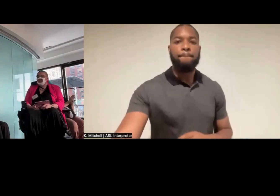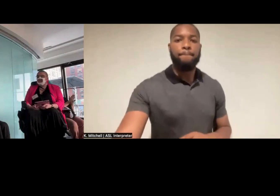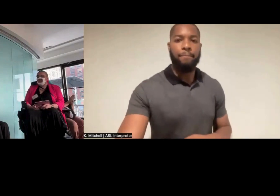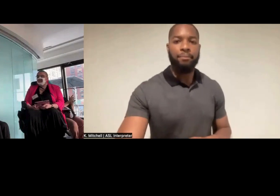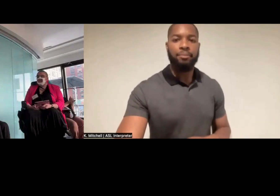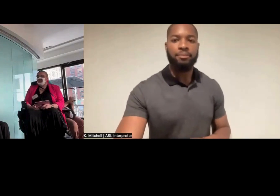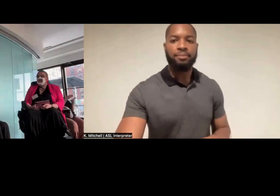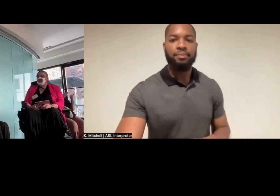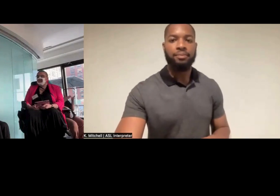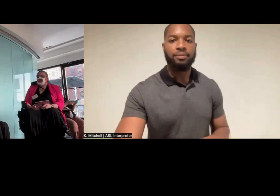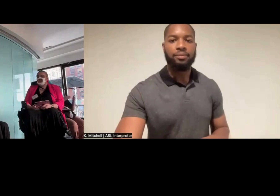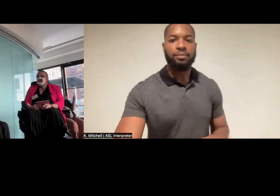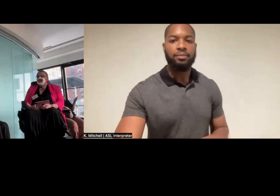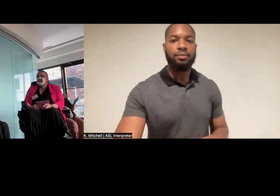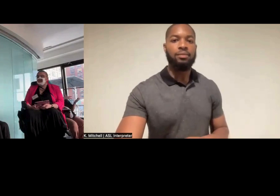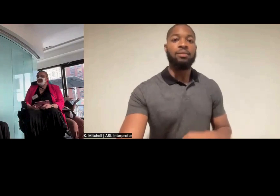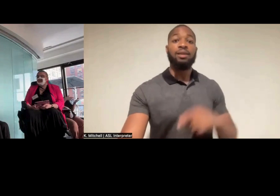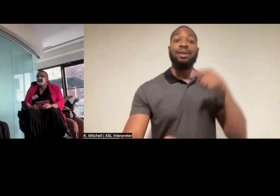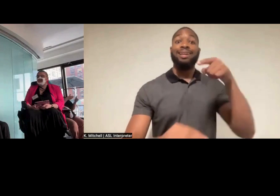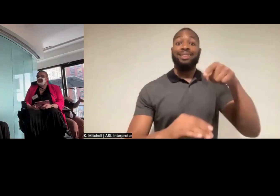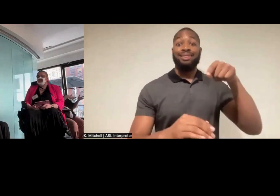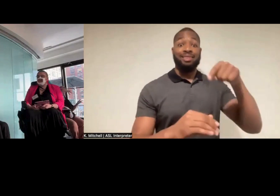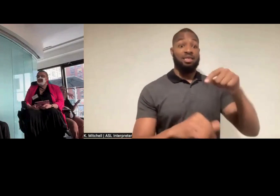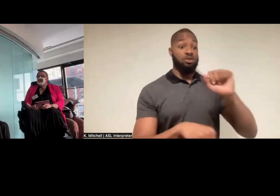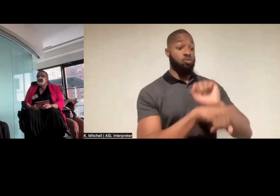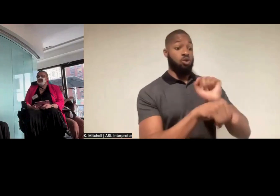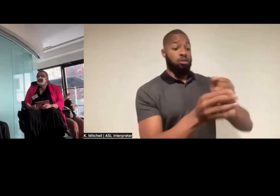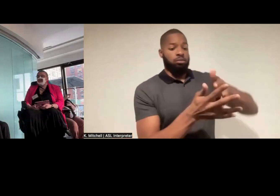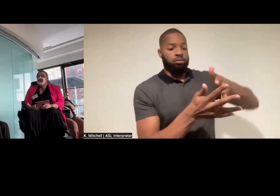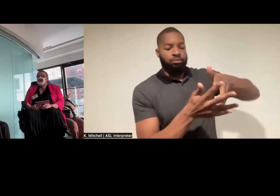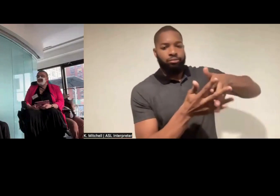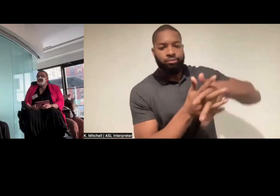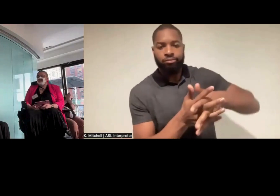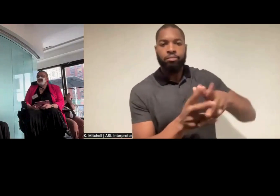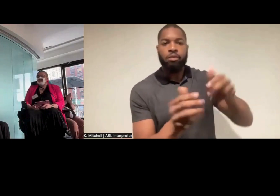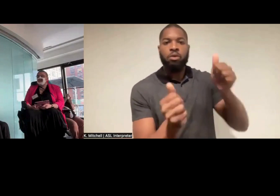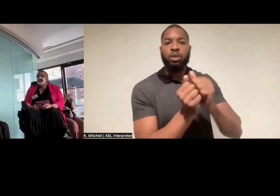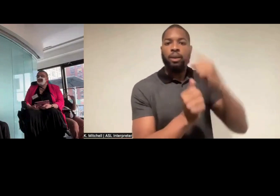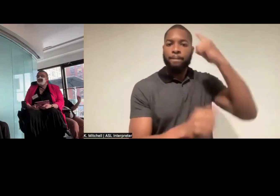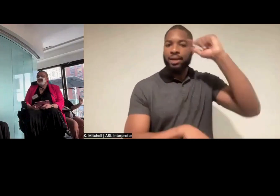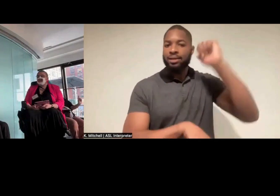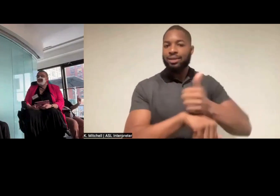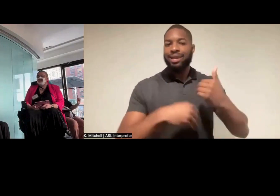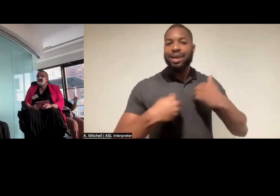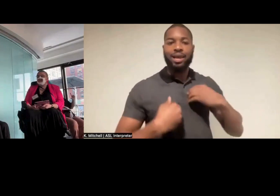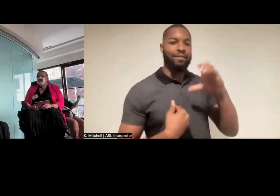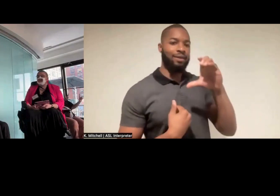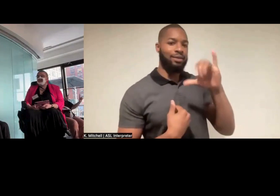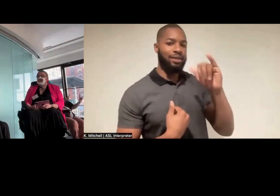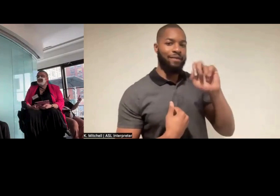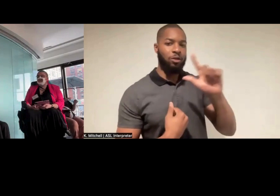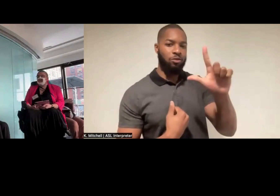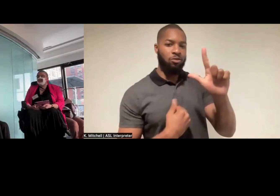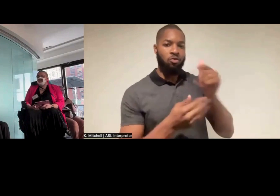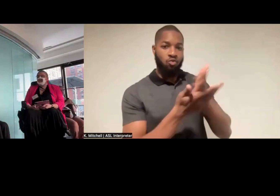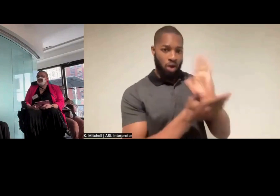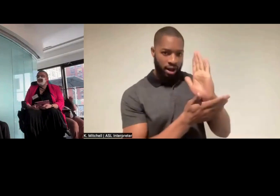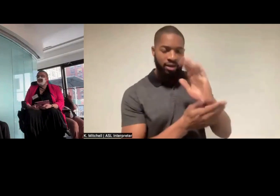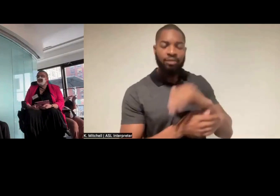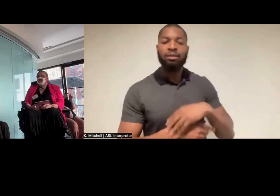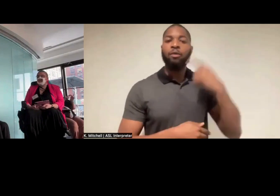heavily grounded in a civil rights framework, and focused on seeking to